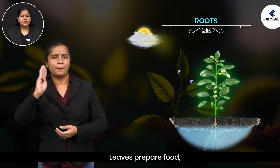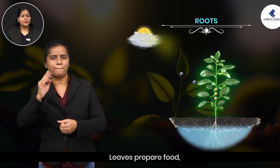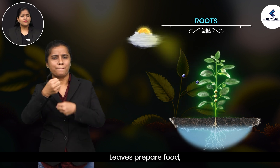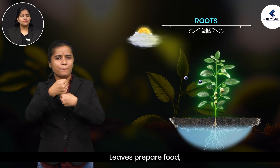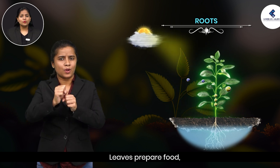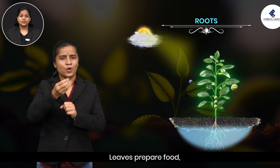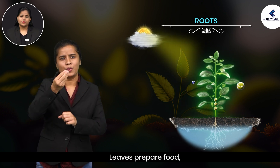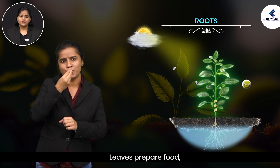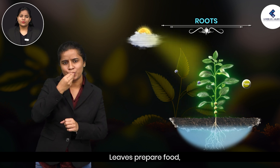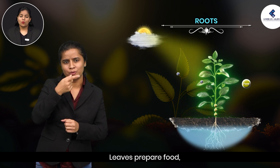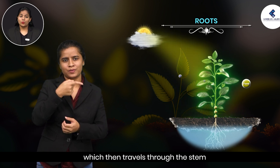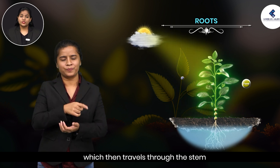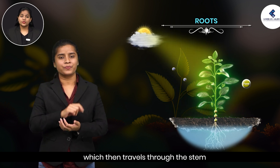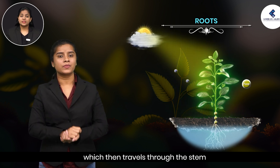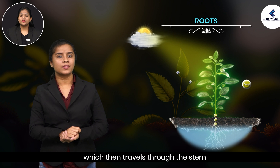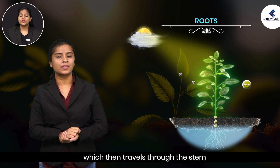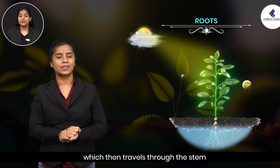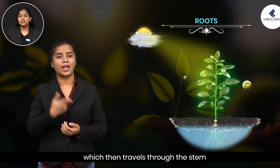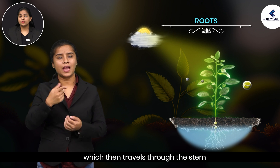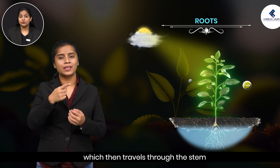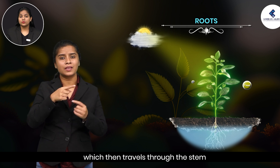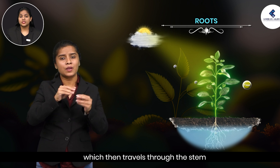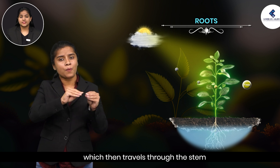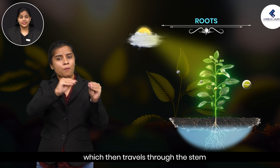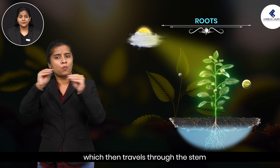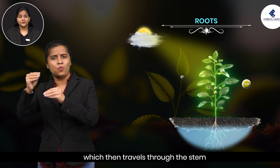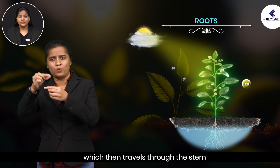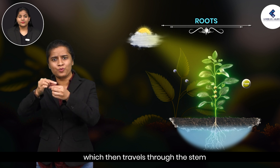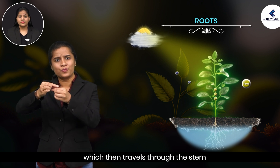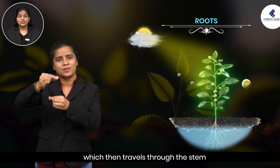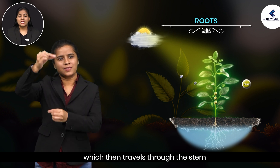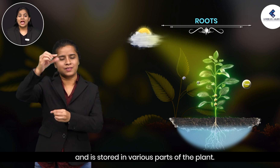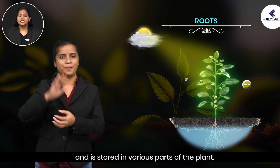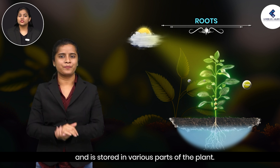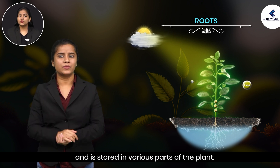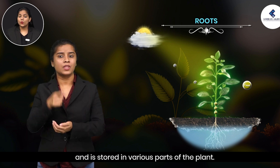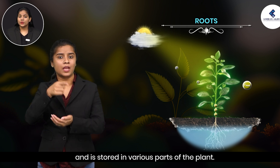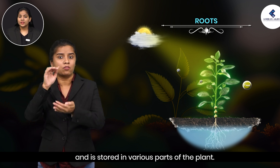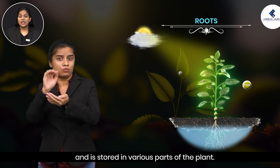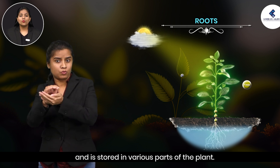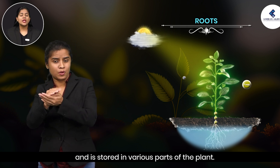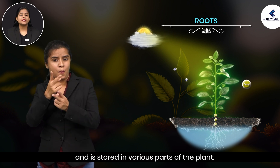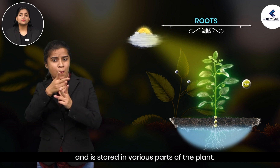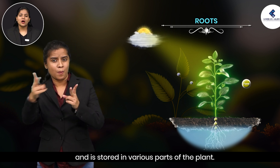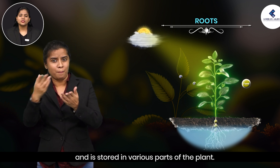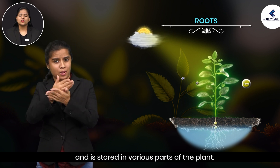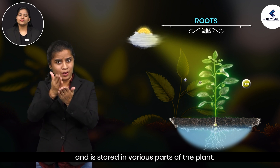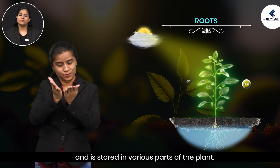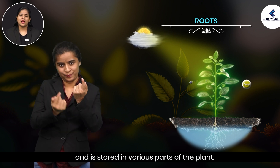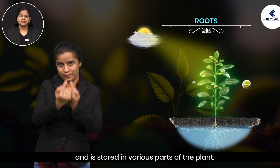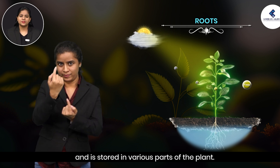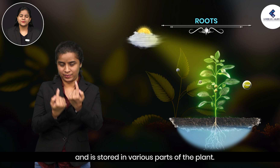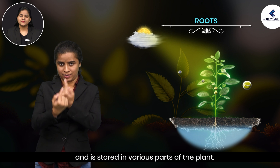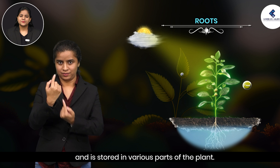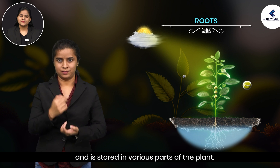Leaves prepare food, which then travels through the stem and is stored in various parts of